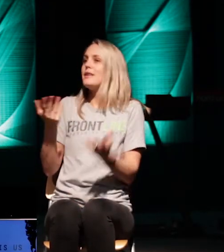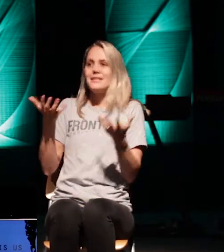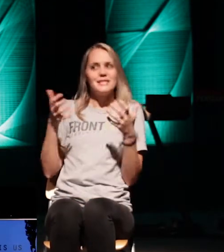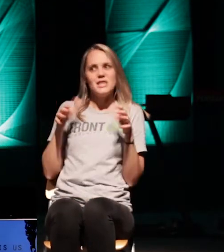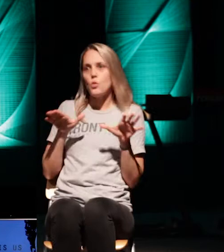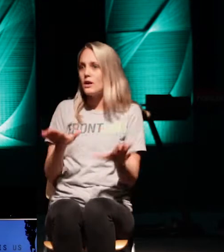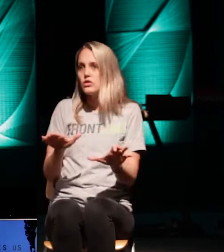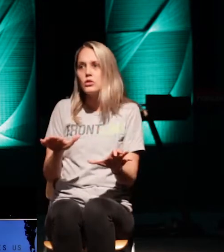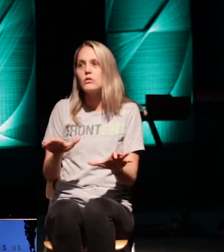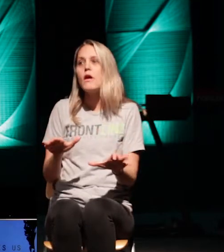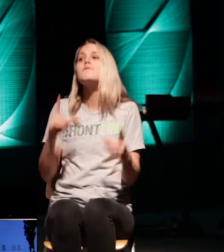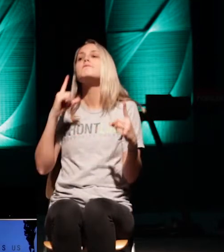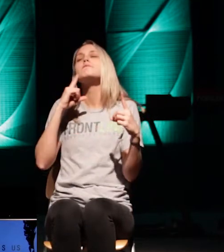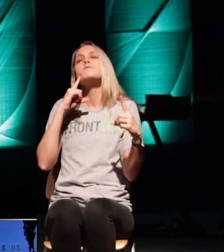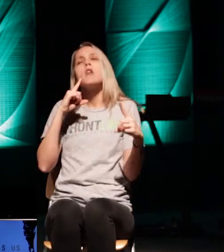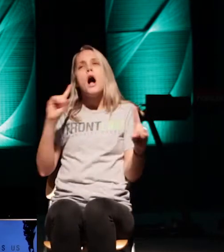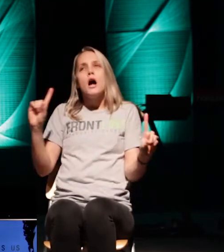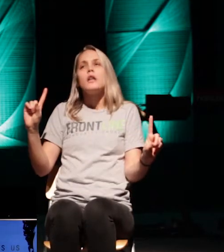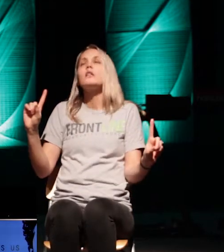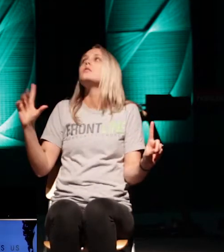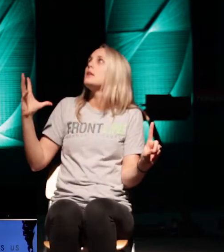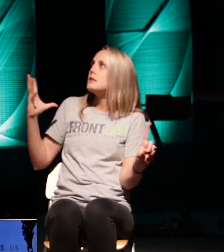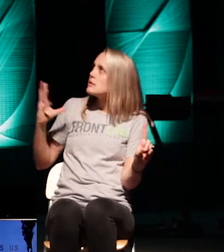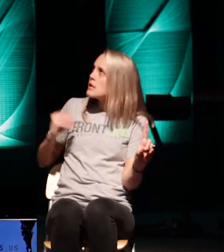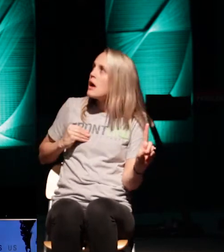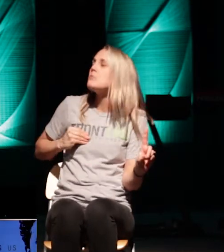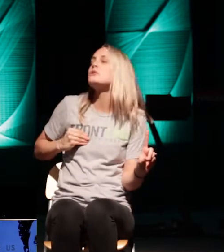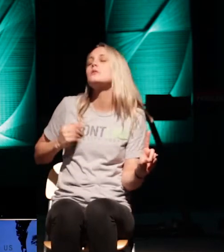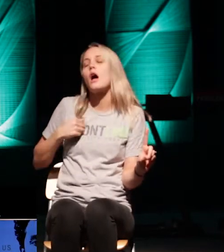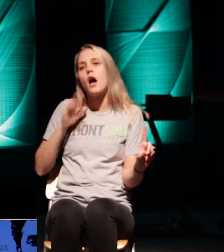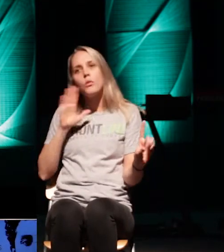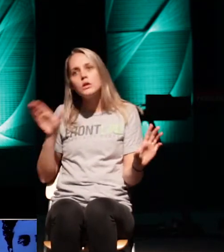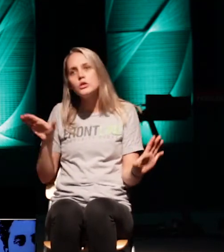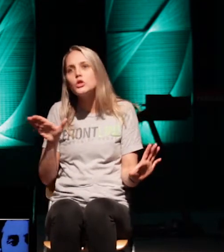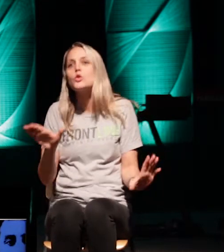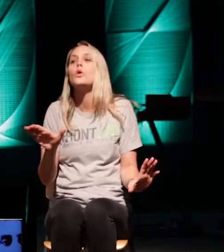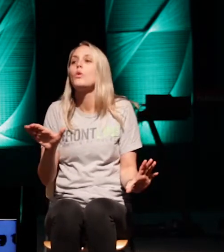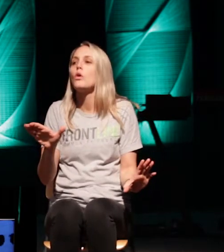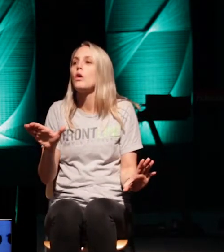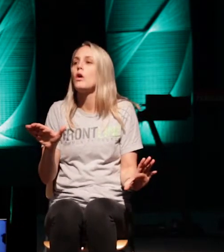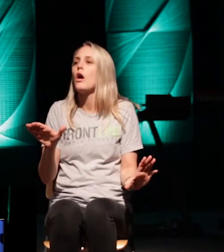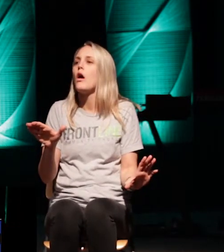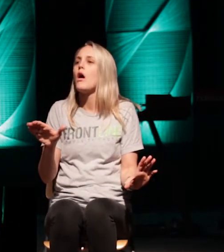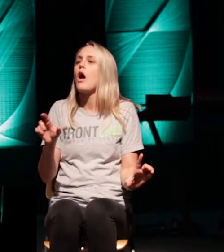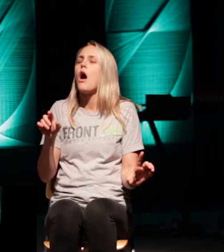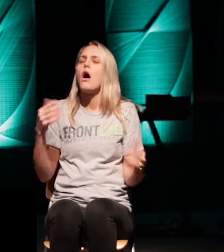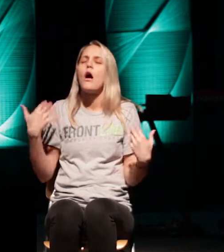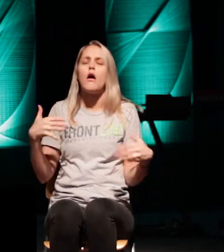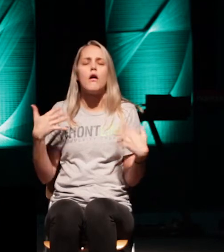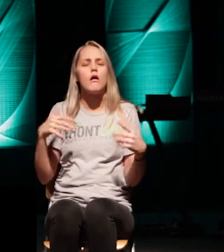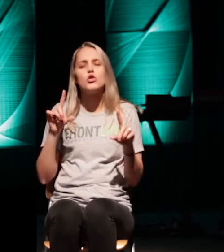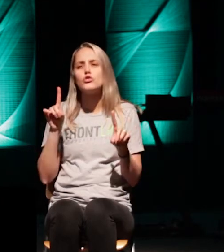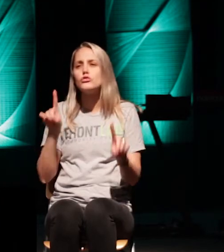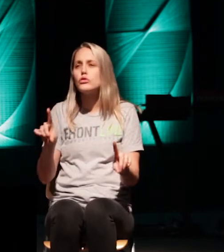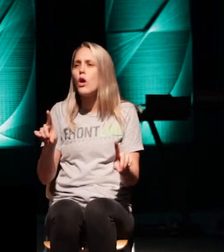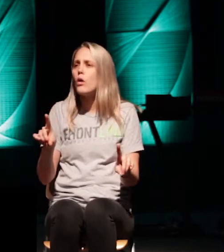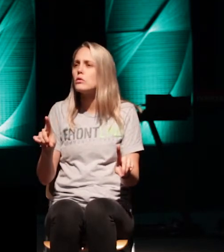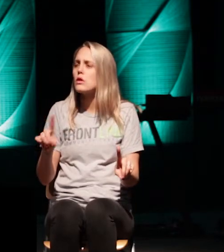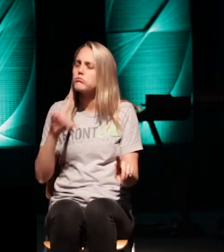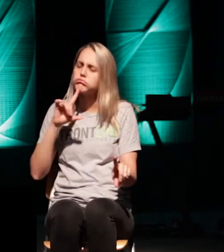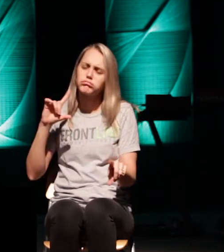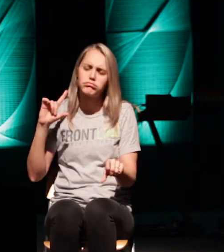finally obliges and says, okay, God, I will do it, comes through and has such an extraordinarily